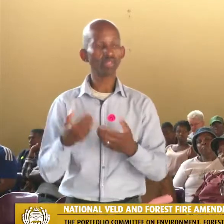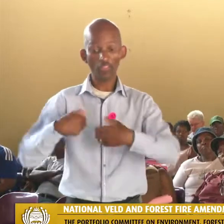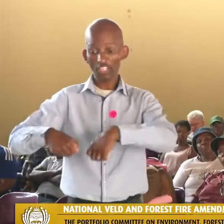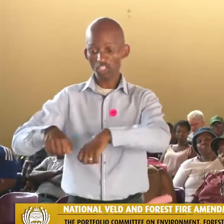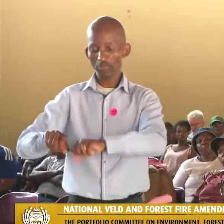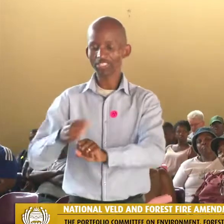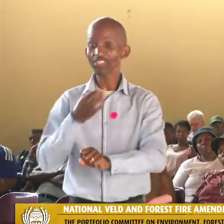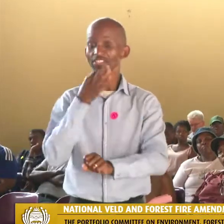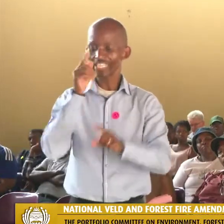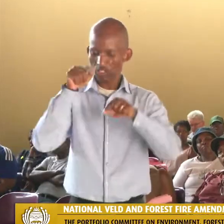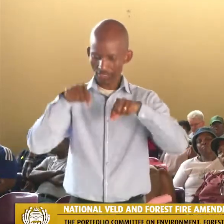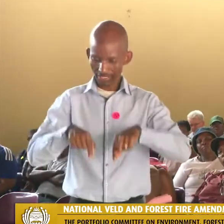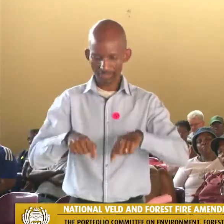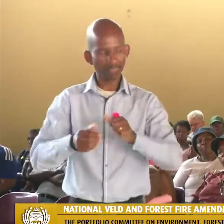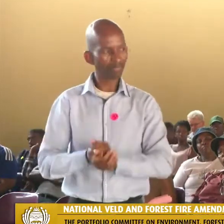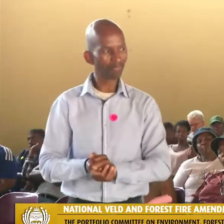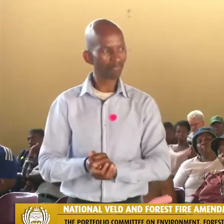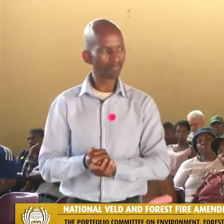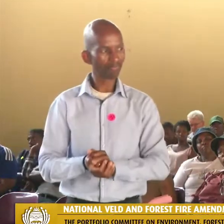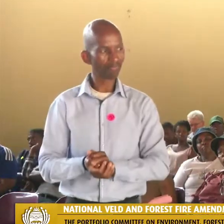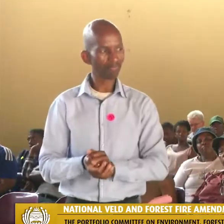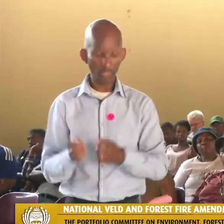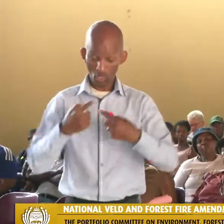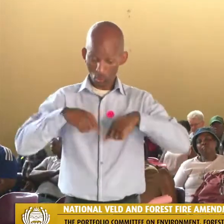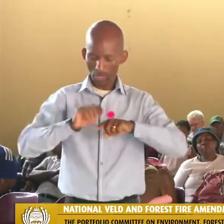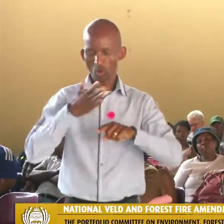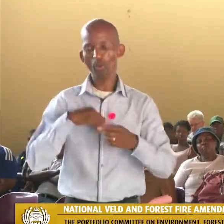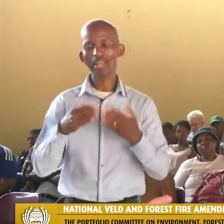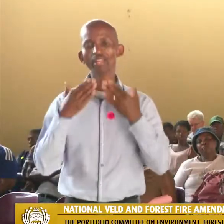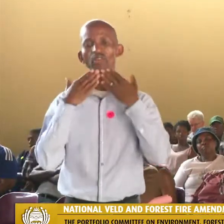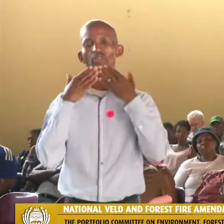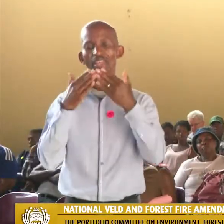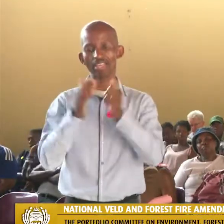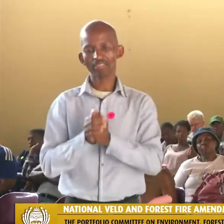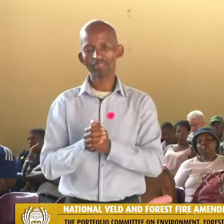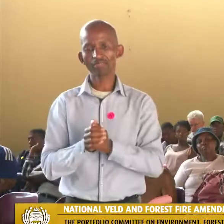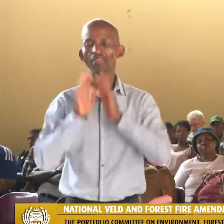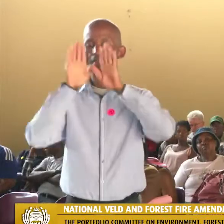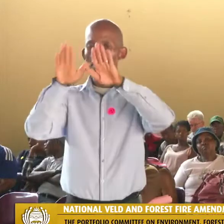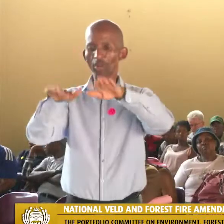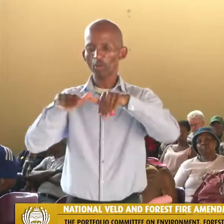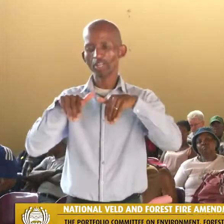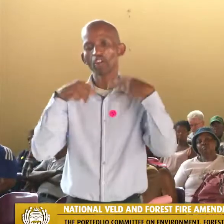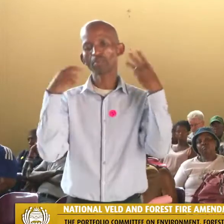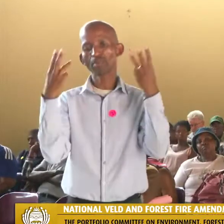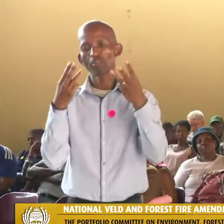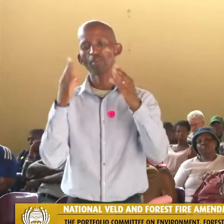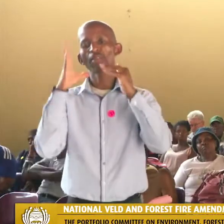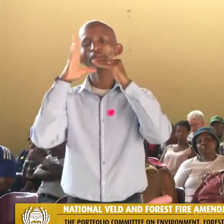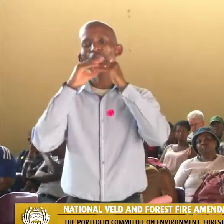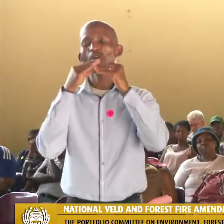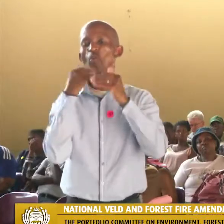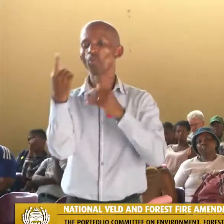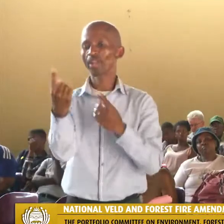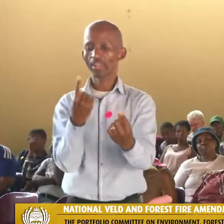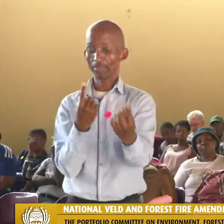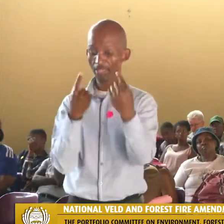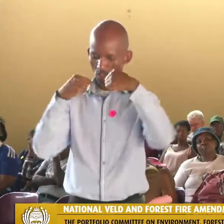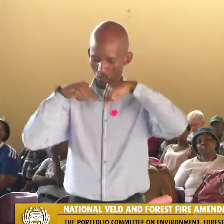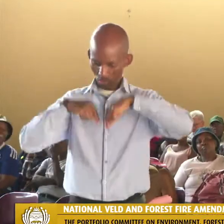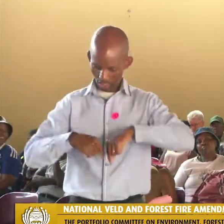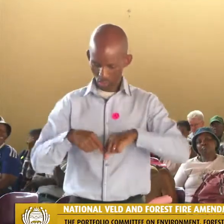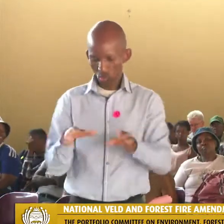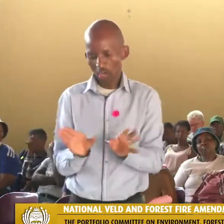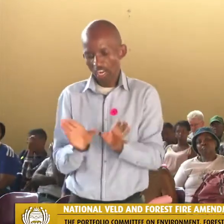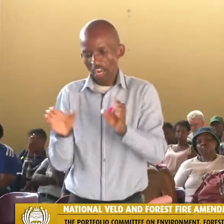wa letsatsi la kajeno. I'm Re happy rata for go you to be leboga here. gagolo le parliamentarians ba kileng ba itse gore ba tle kajeno mo ba re